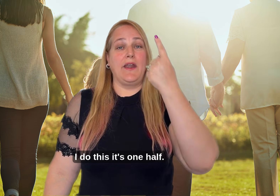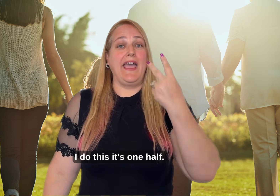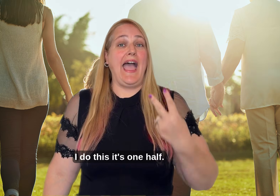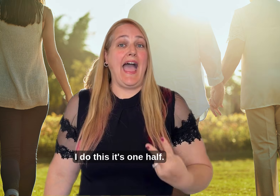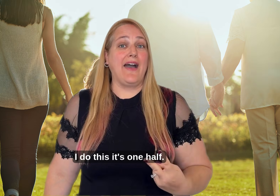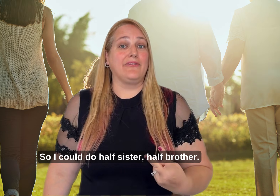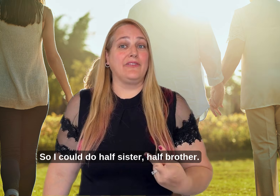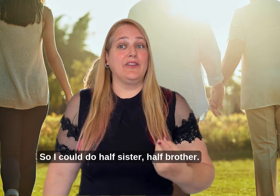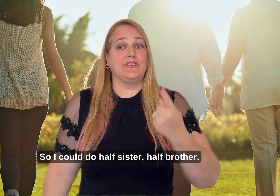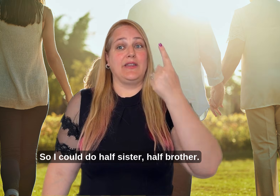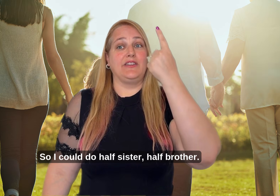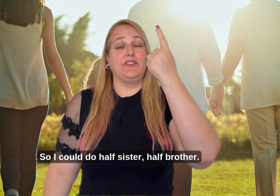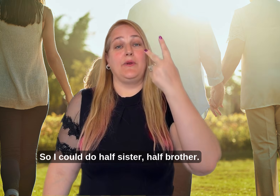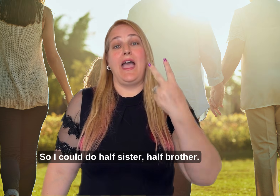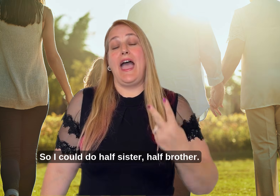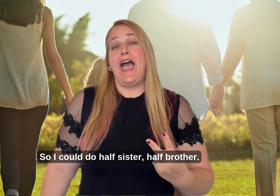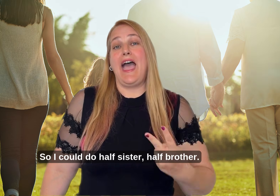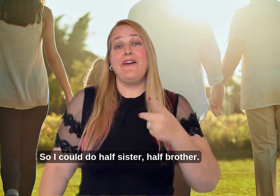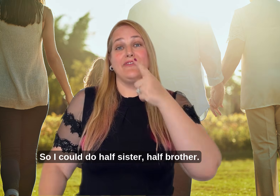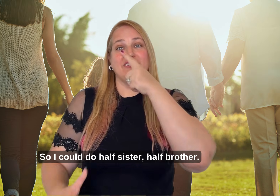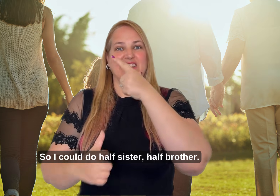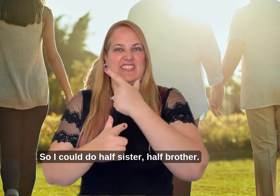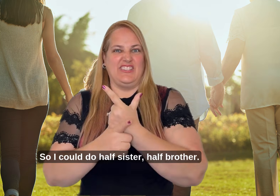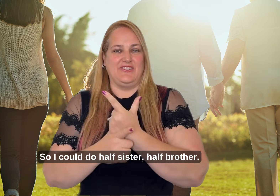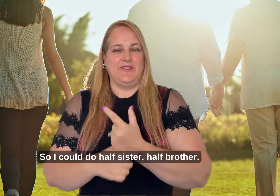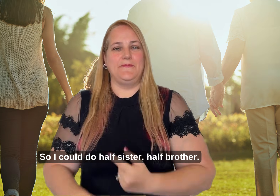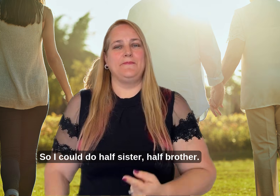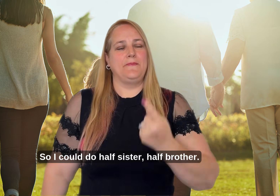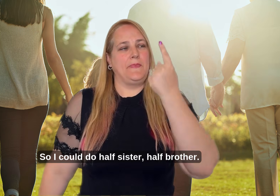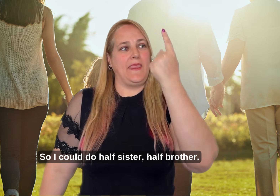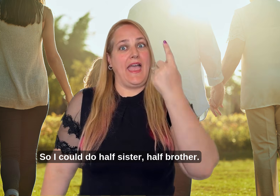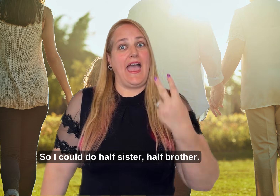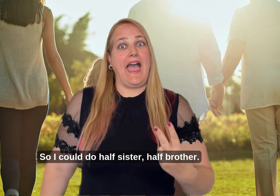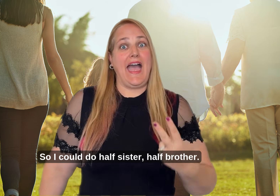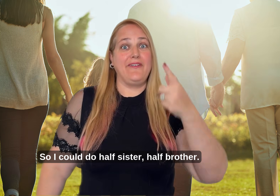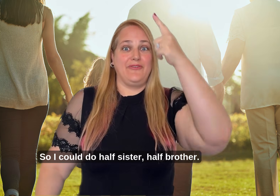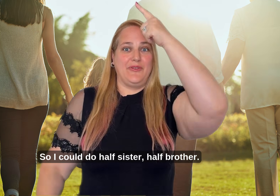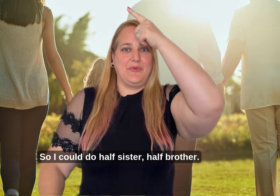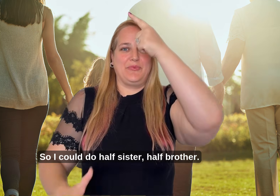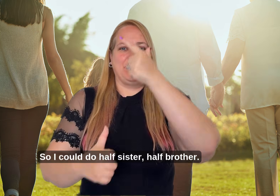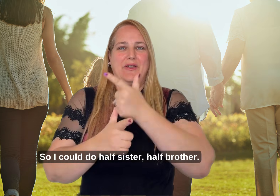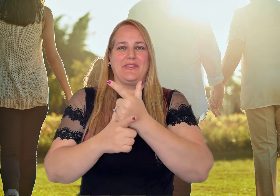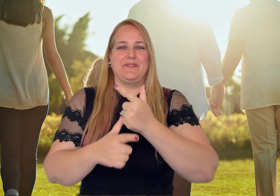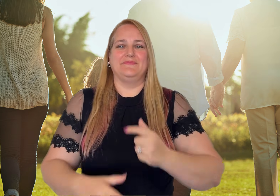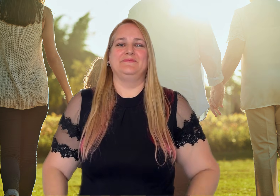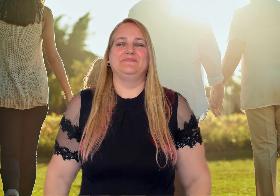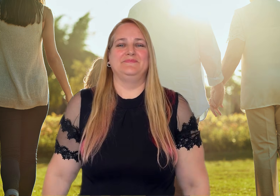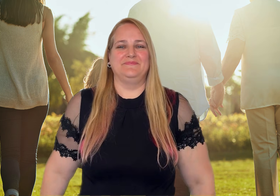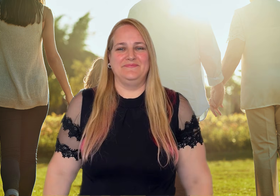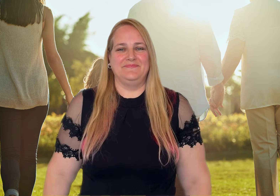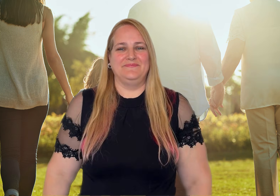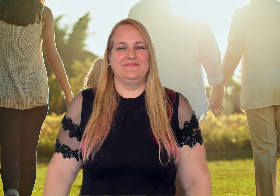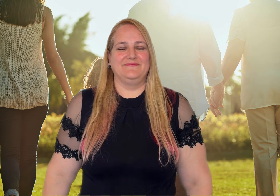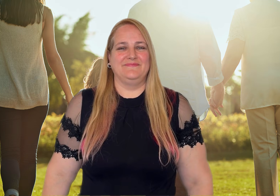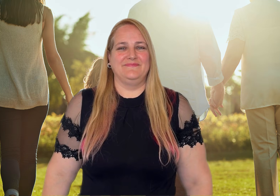1/2. So I could do half sister, half brother.